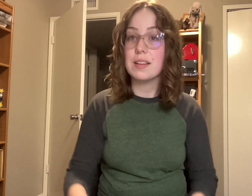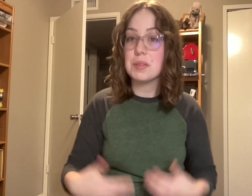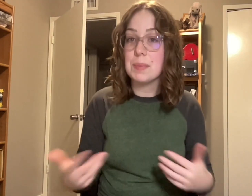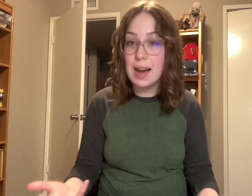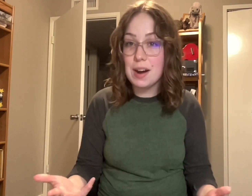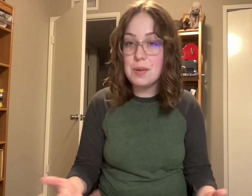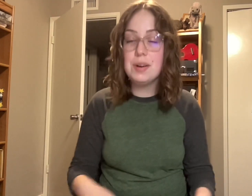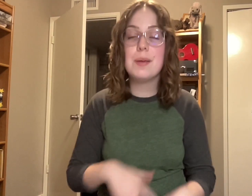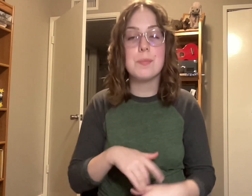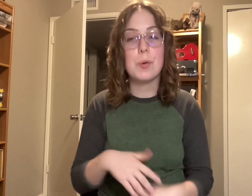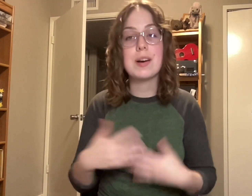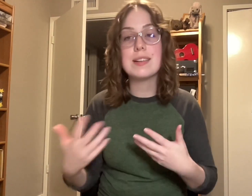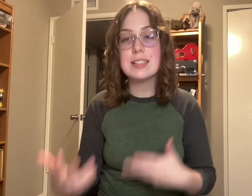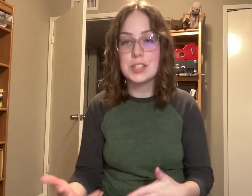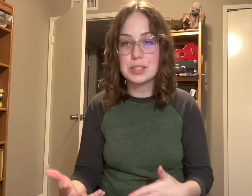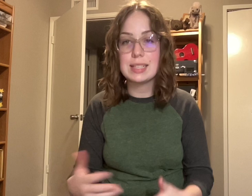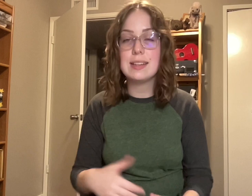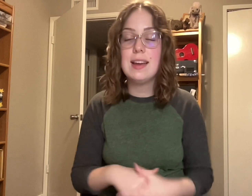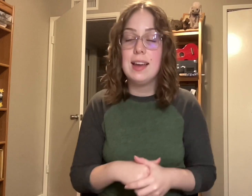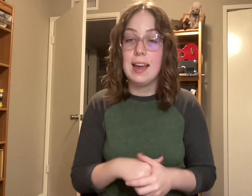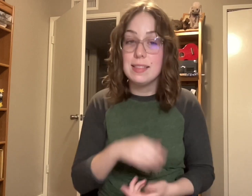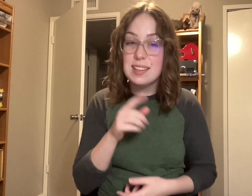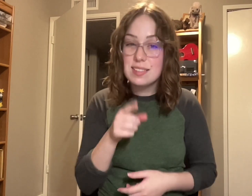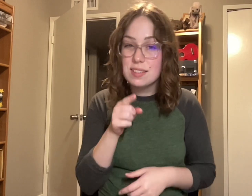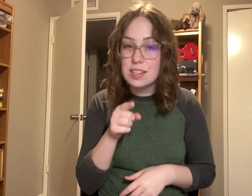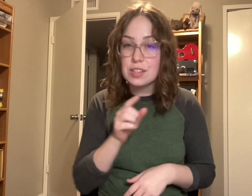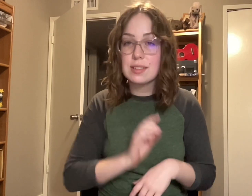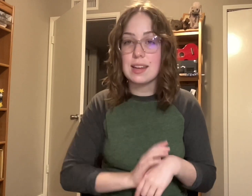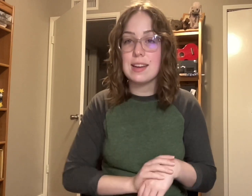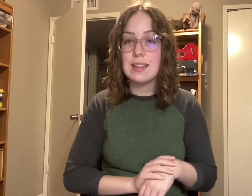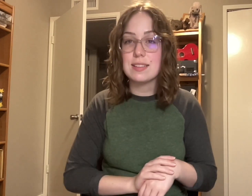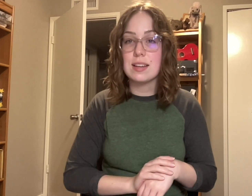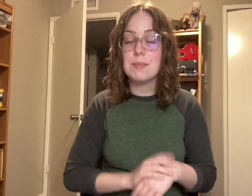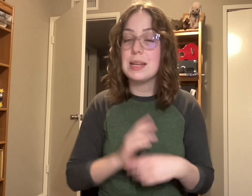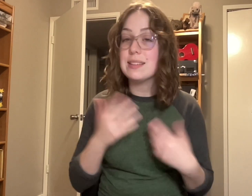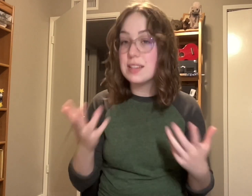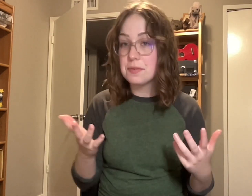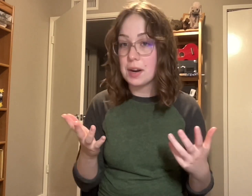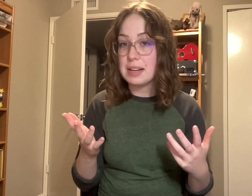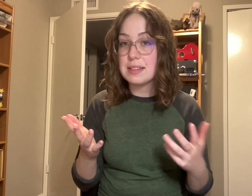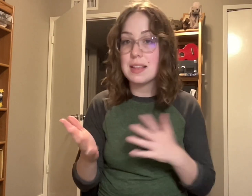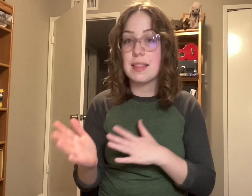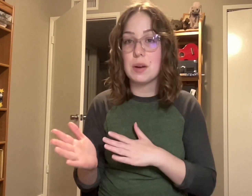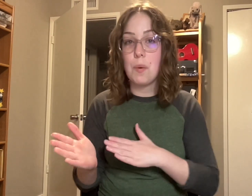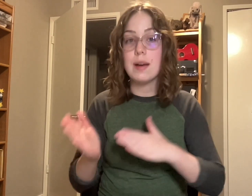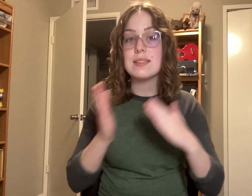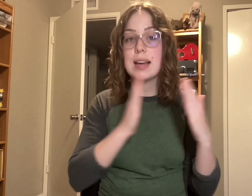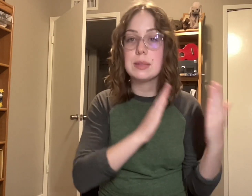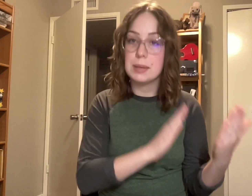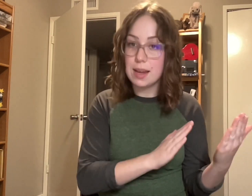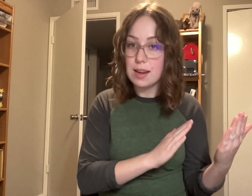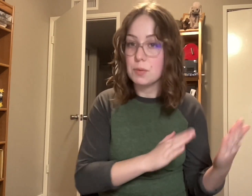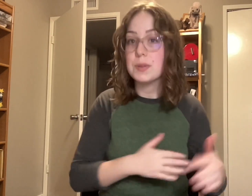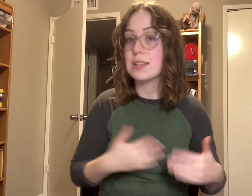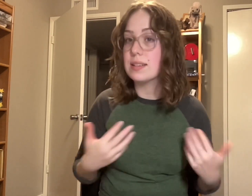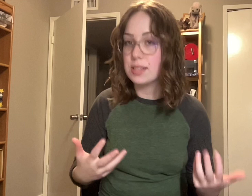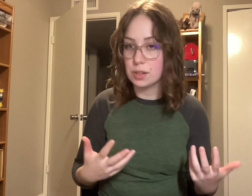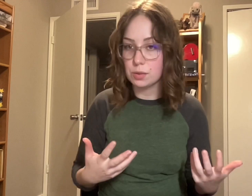him how? More dearly. And this dearly is going to be different than it was at the beginning when we said, dear